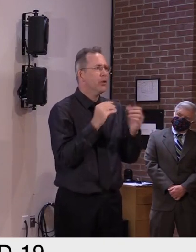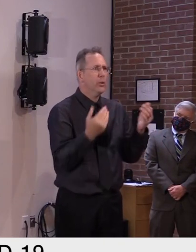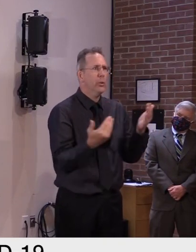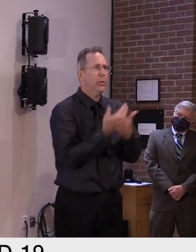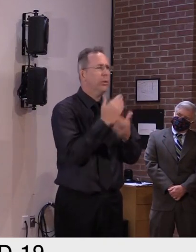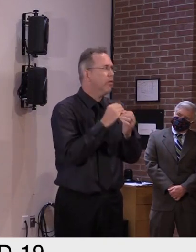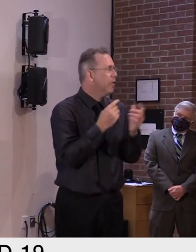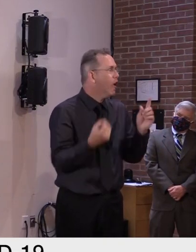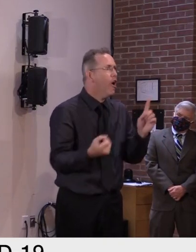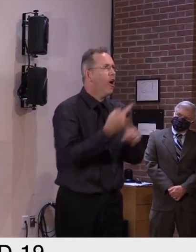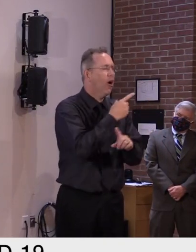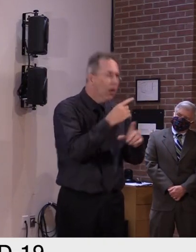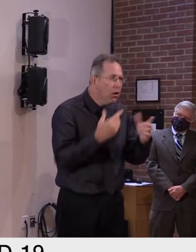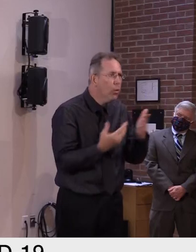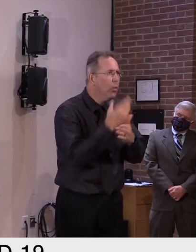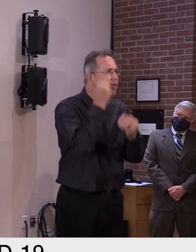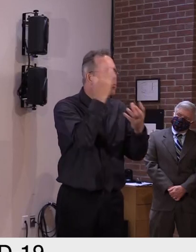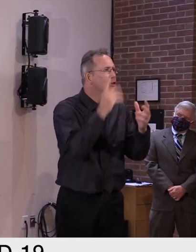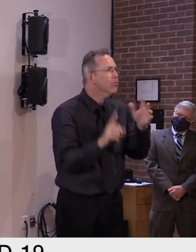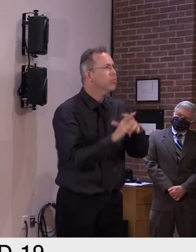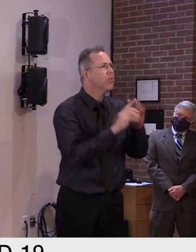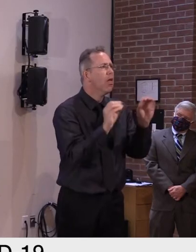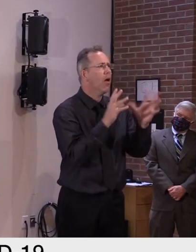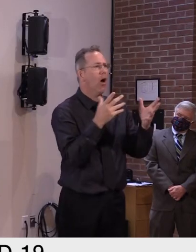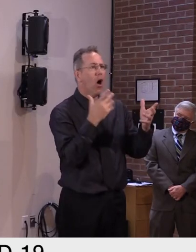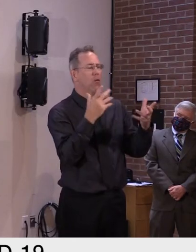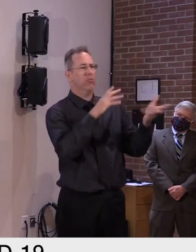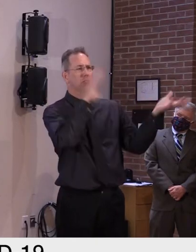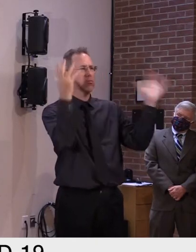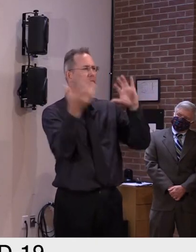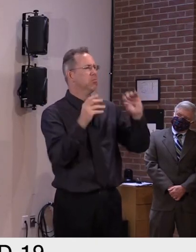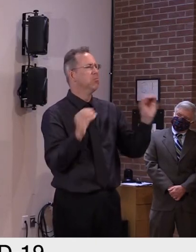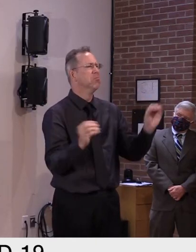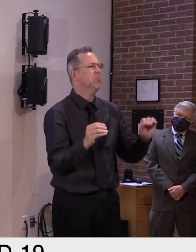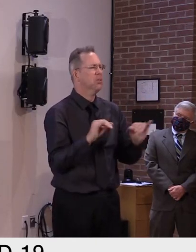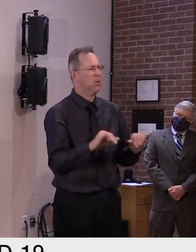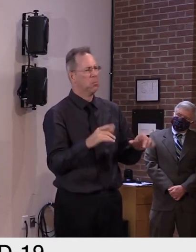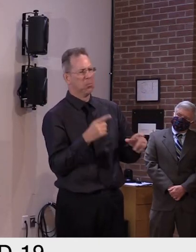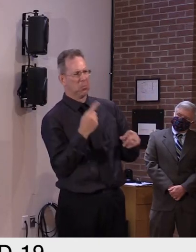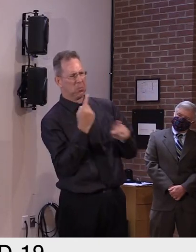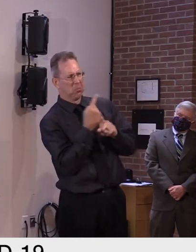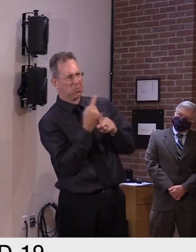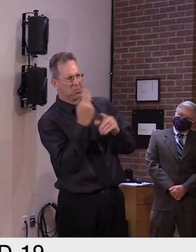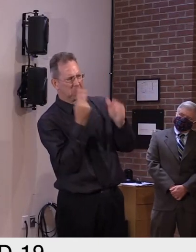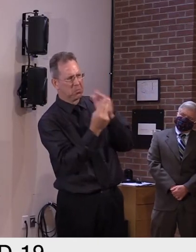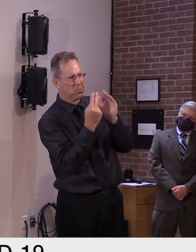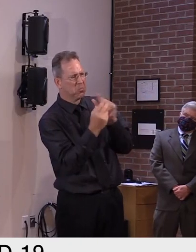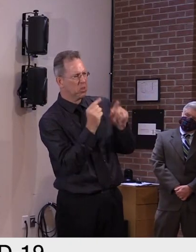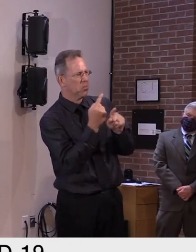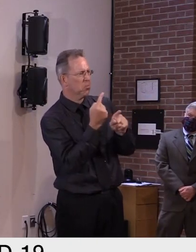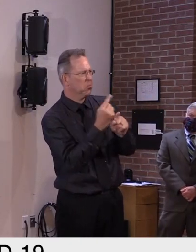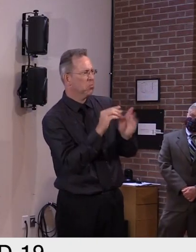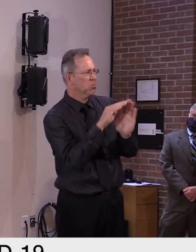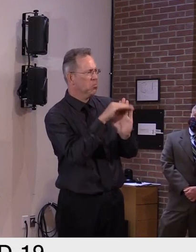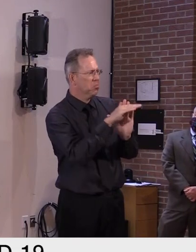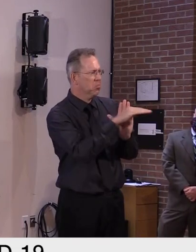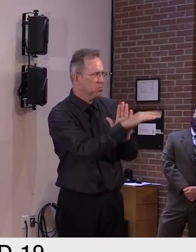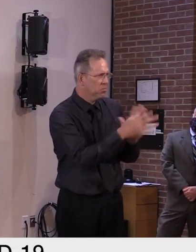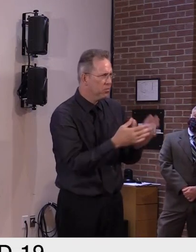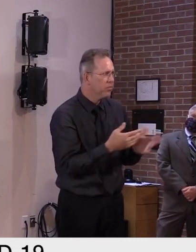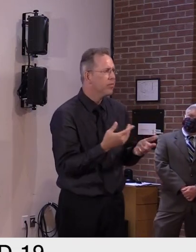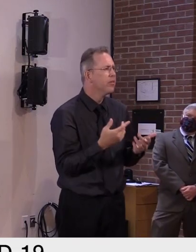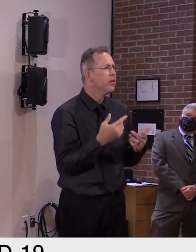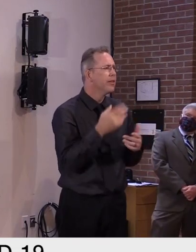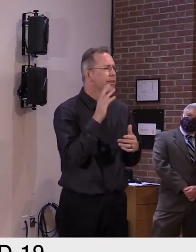any means. We have, you mentioned containment, and I'm extremely confident in our